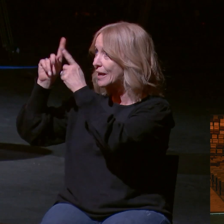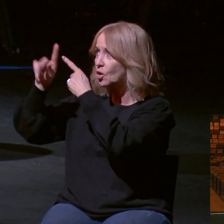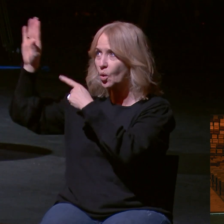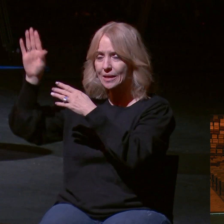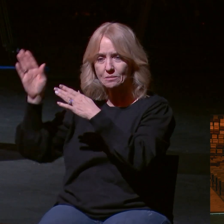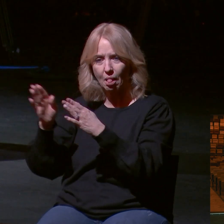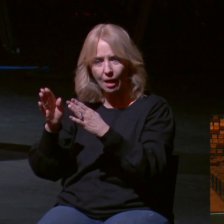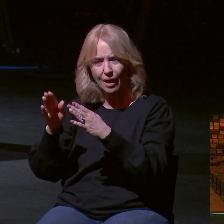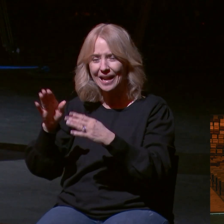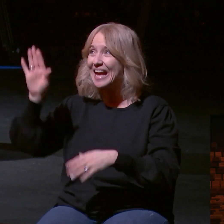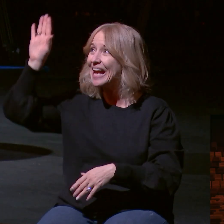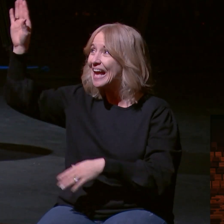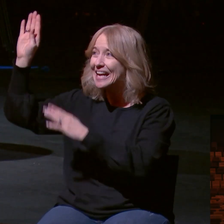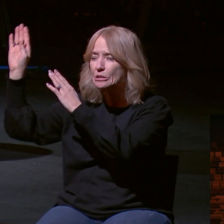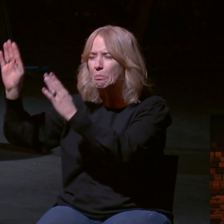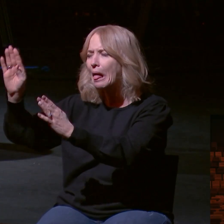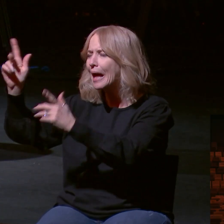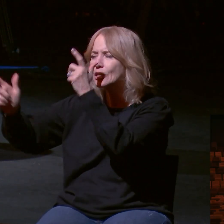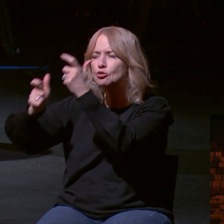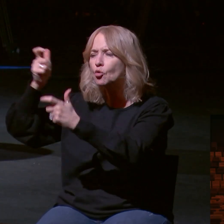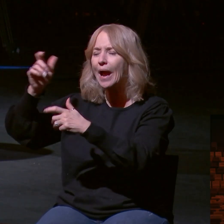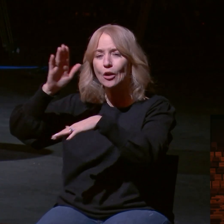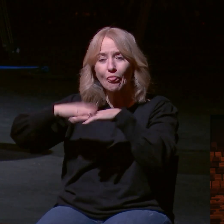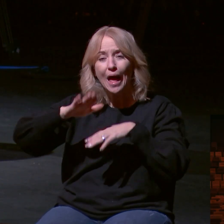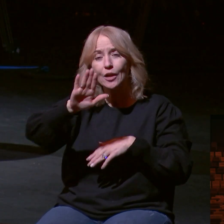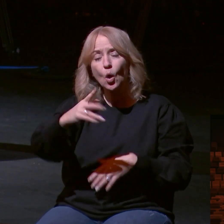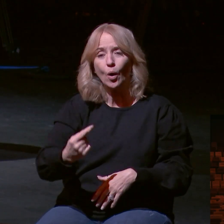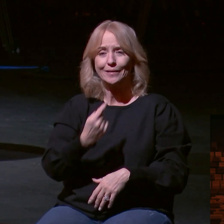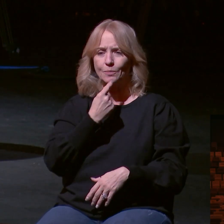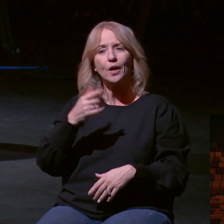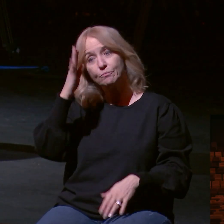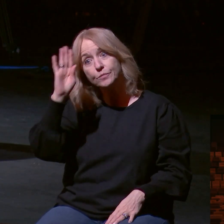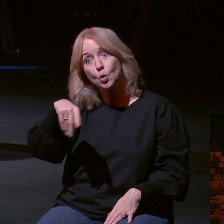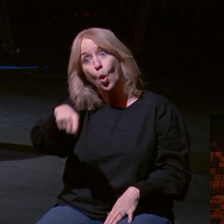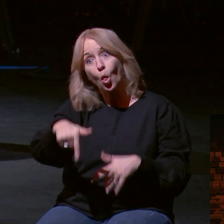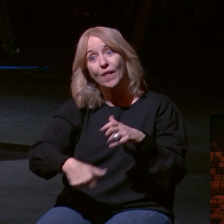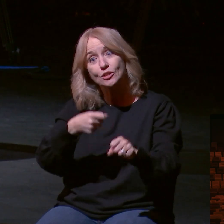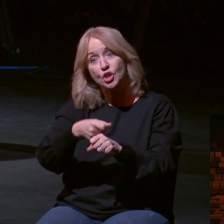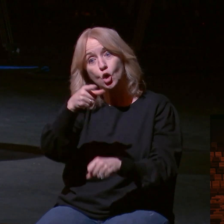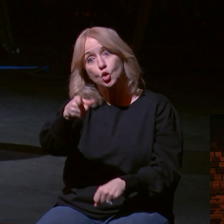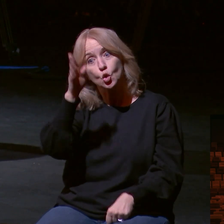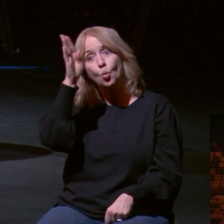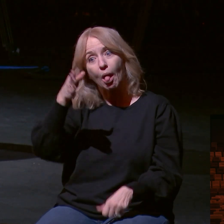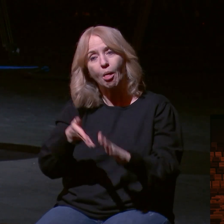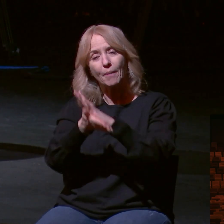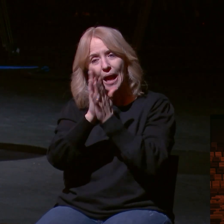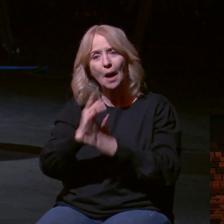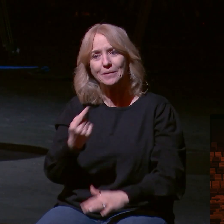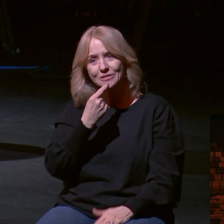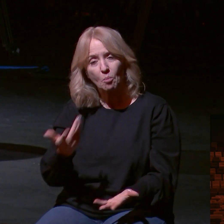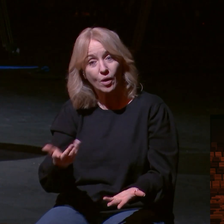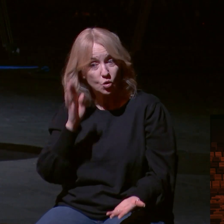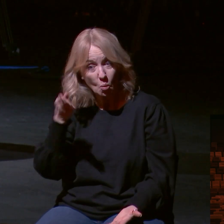face disappointment this year. But God is in it with you, and he is working through it. Don't lose sight of